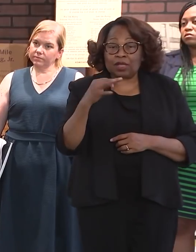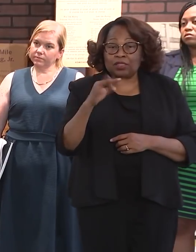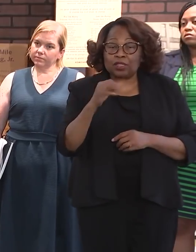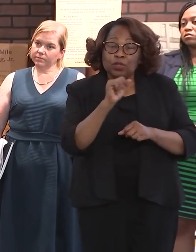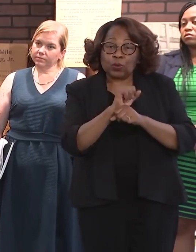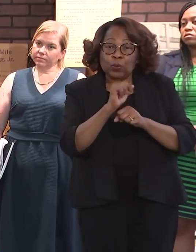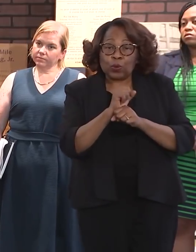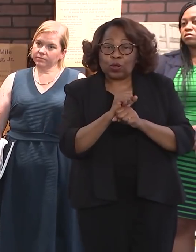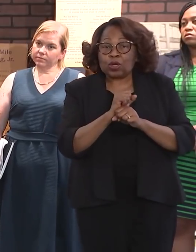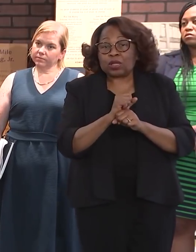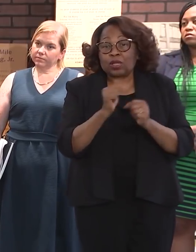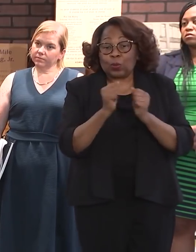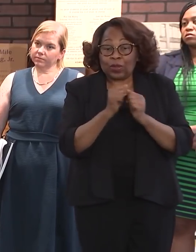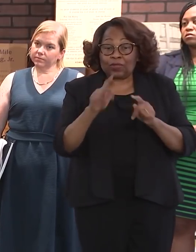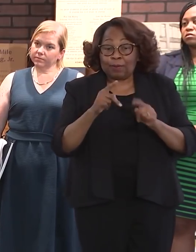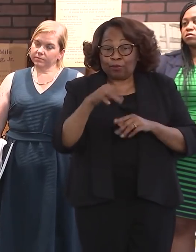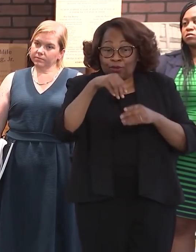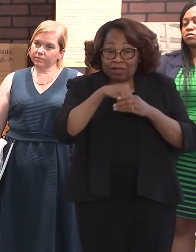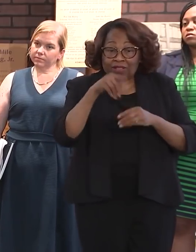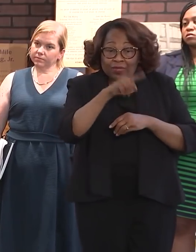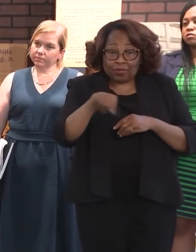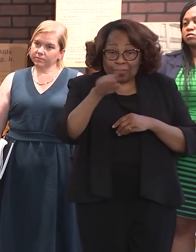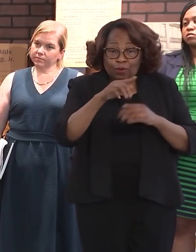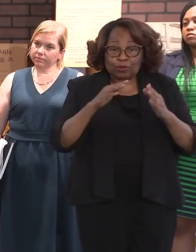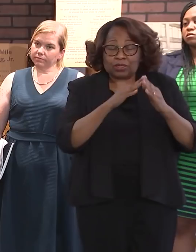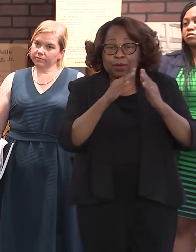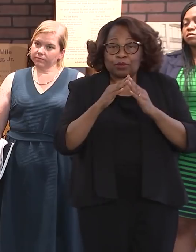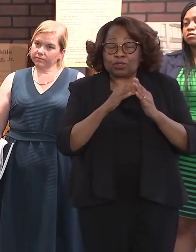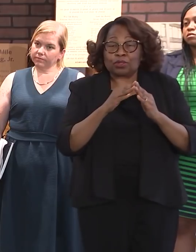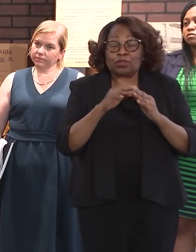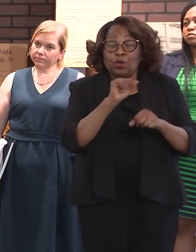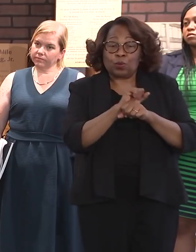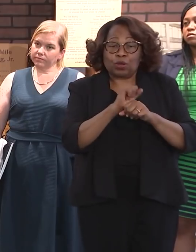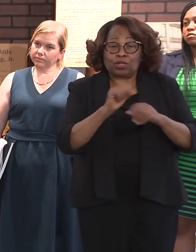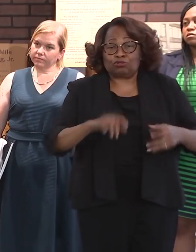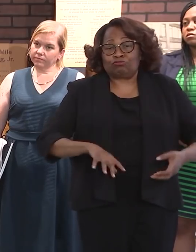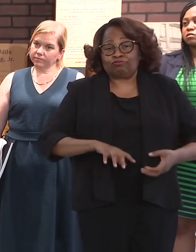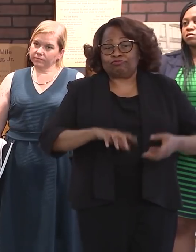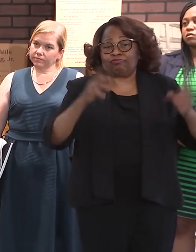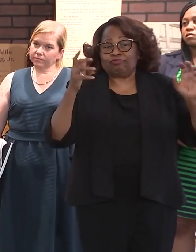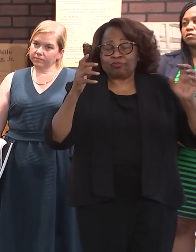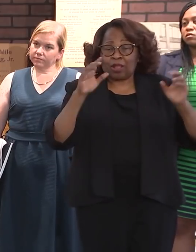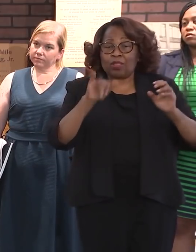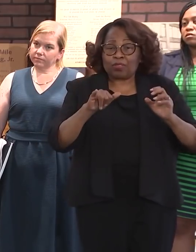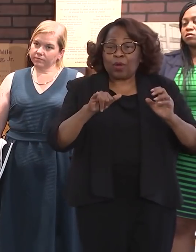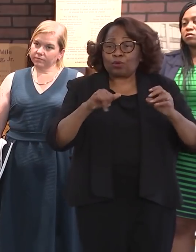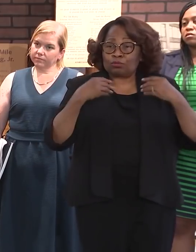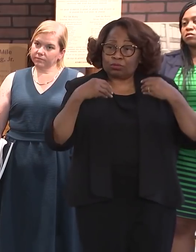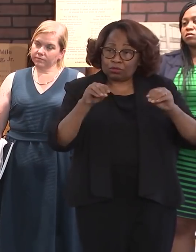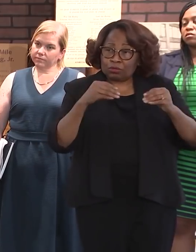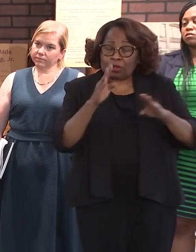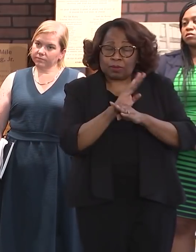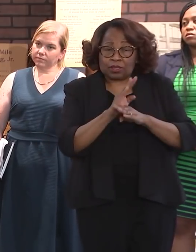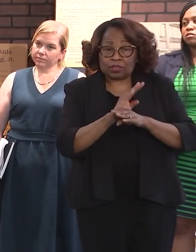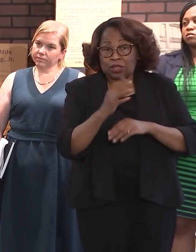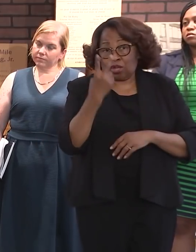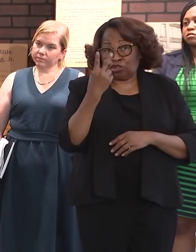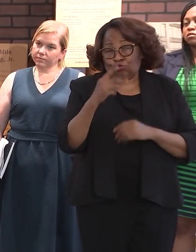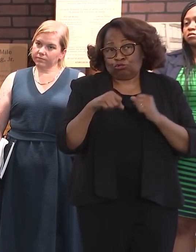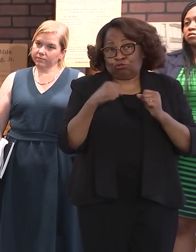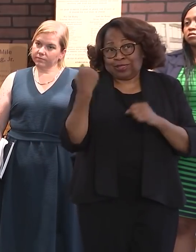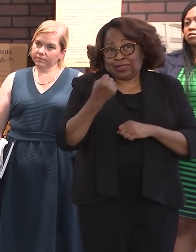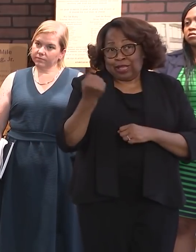diligently with the folks on the ground in those neighborhoods, been working to disrupt those open-air drug markets. Just 2 Saturdays